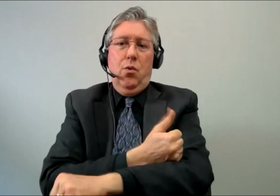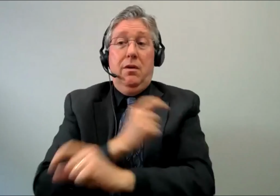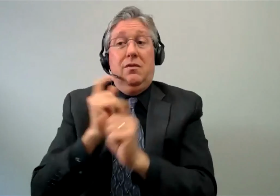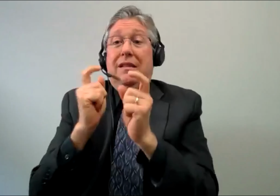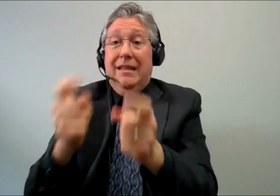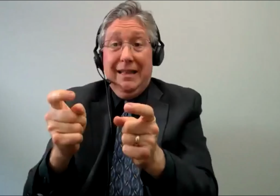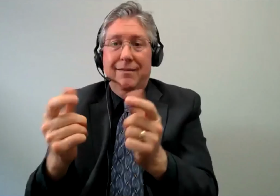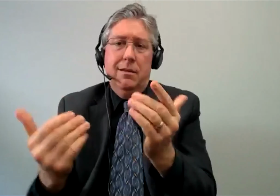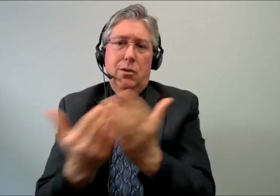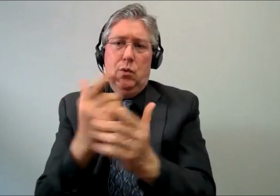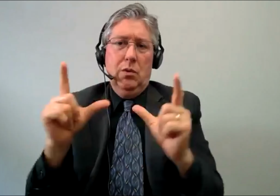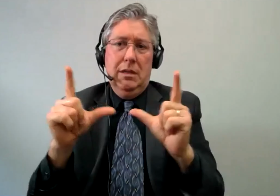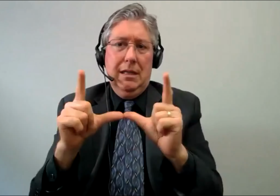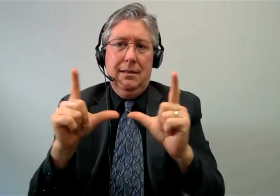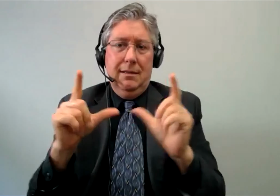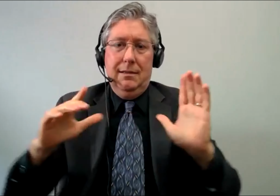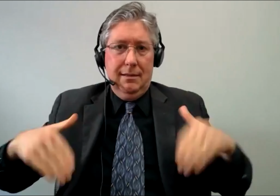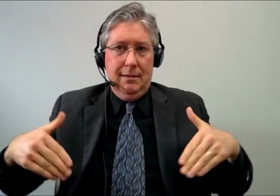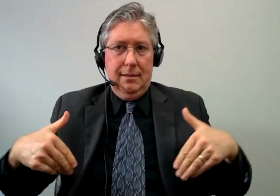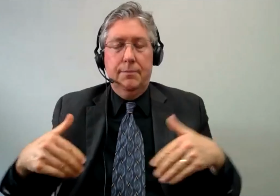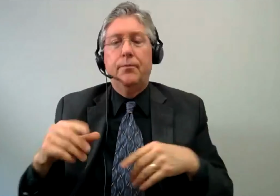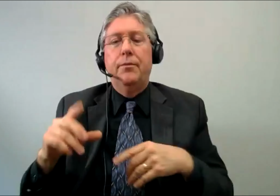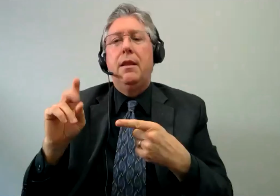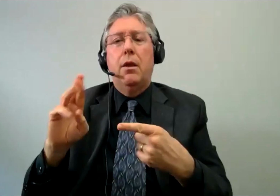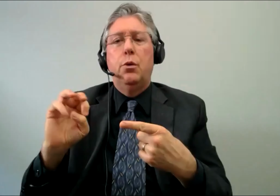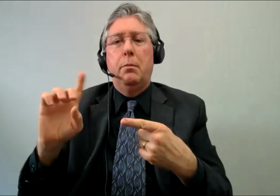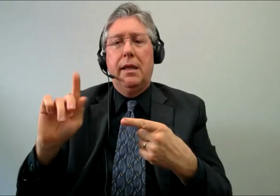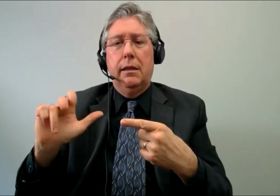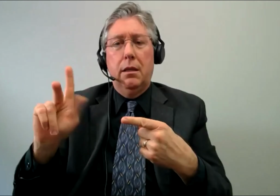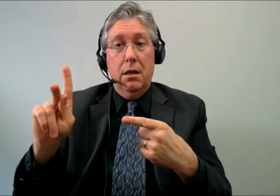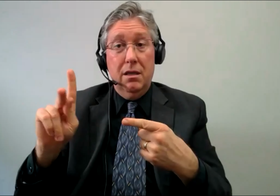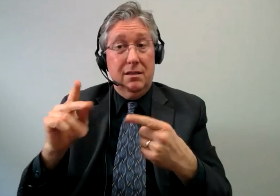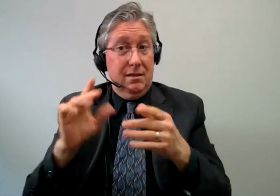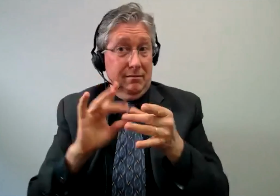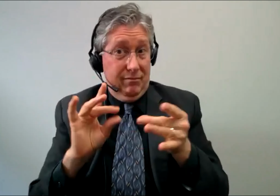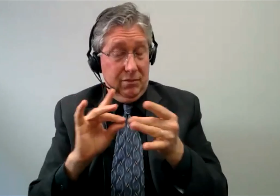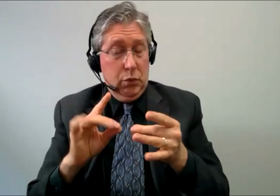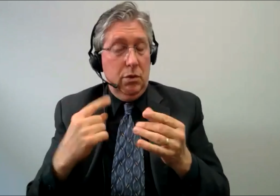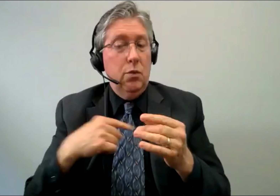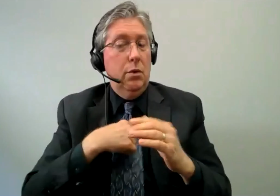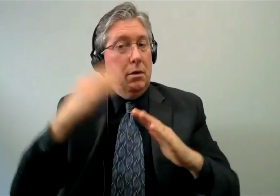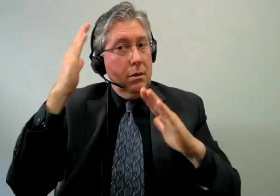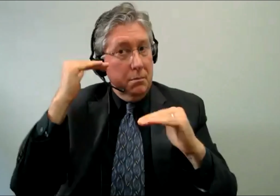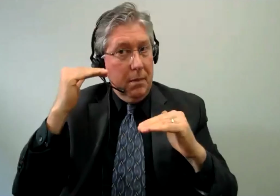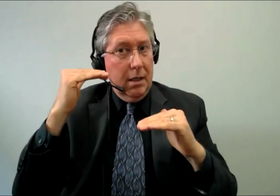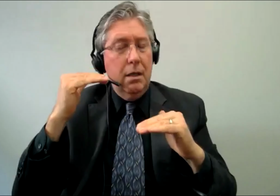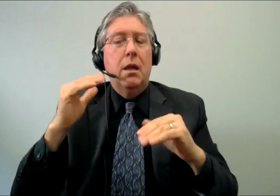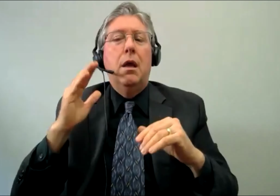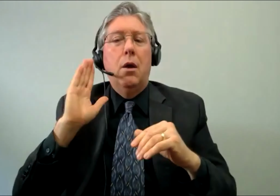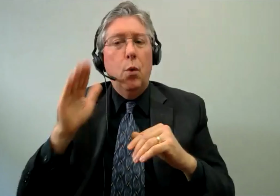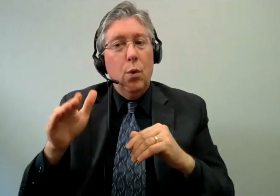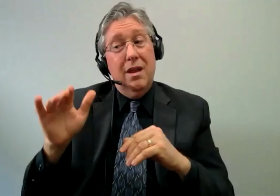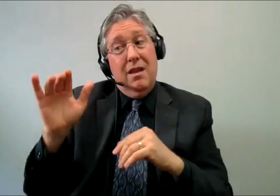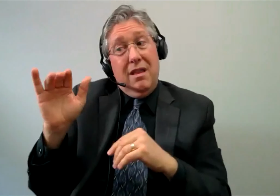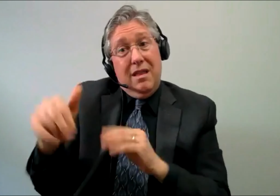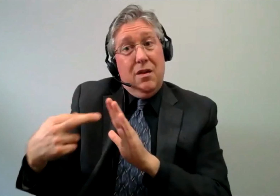licenses. So as Dr. Medlock said, what we are anticipating at this time is that we would have those rules